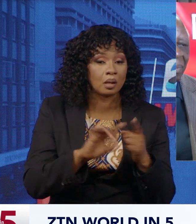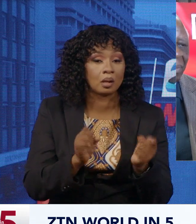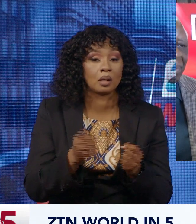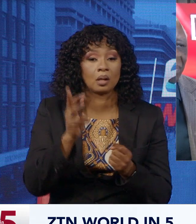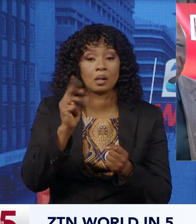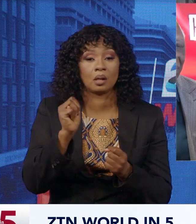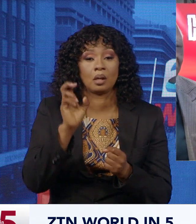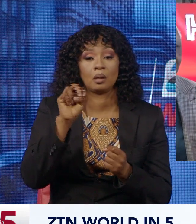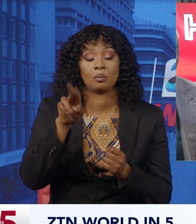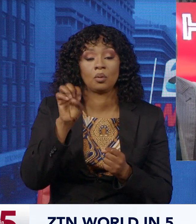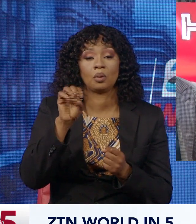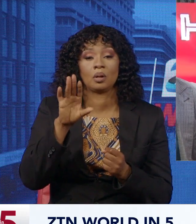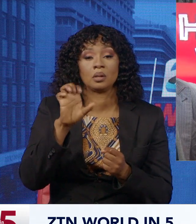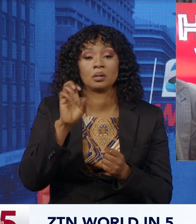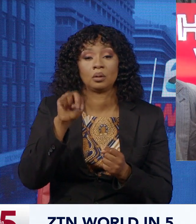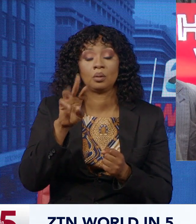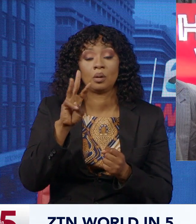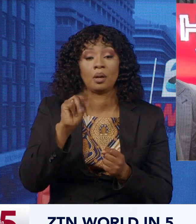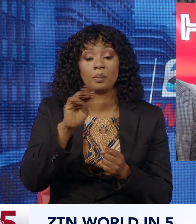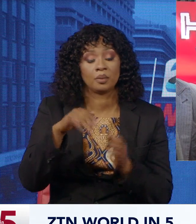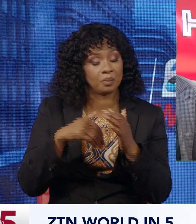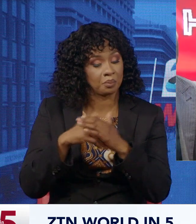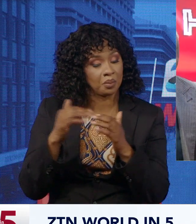to be constructed, the